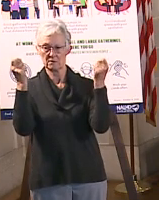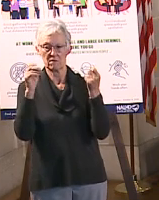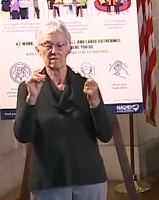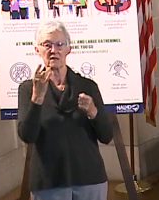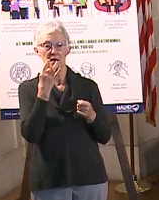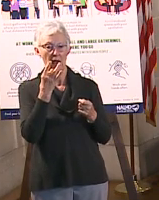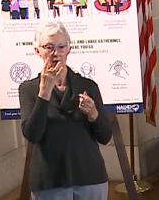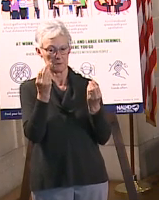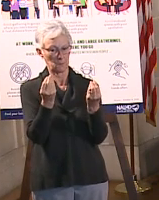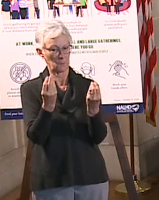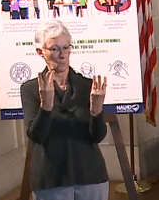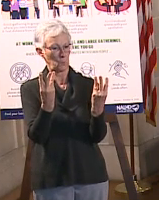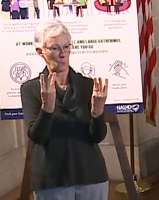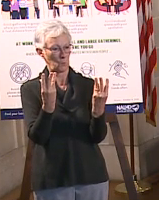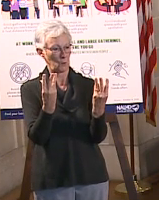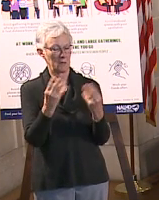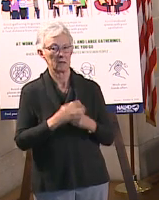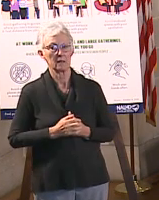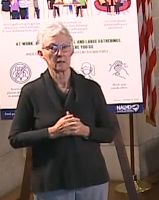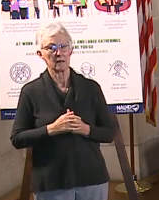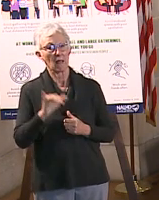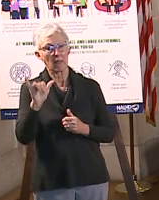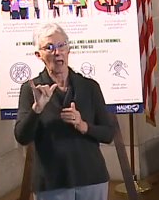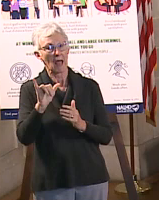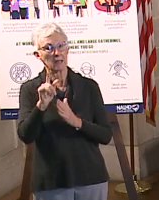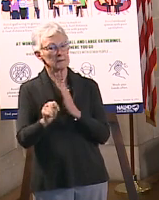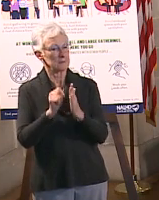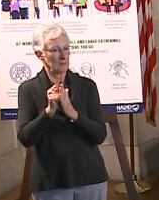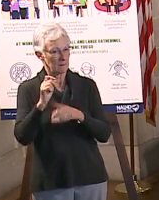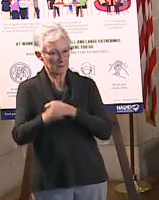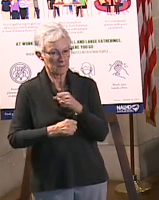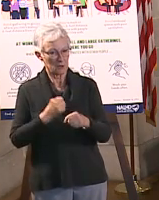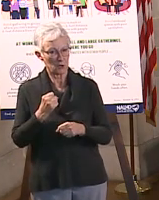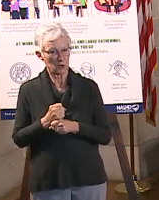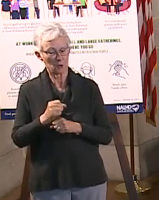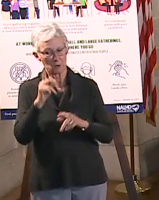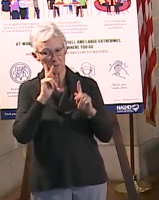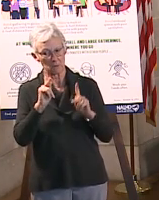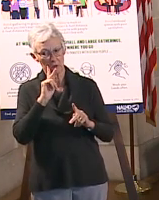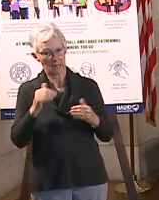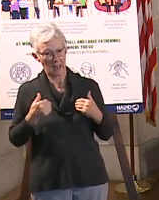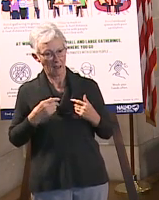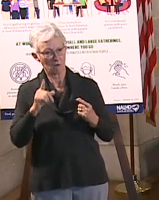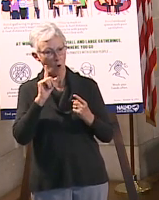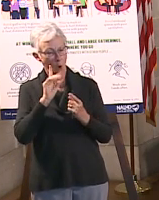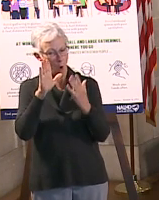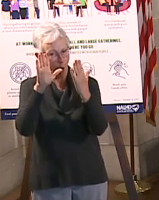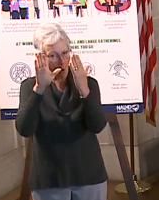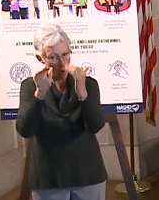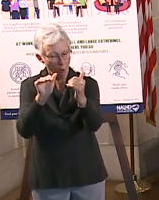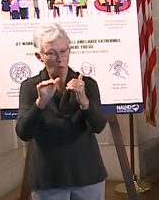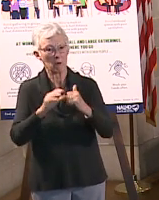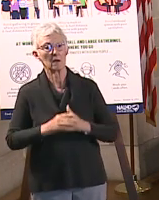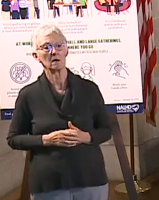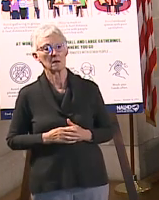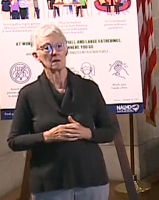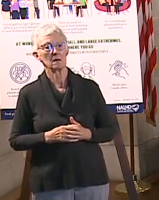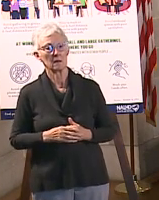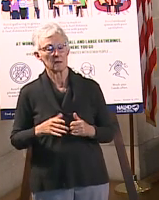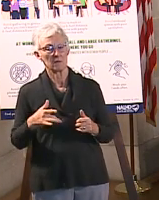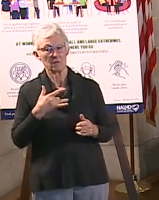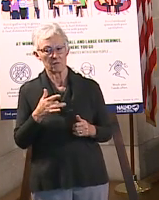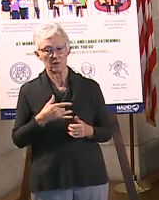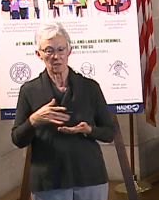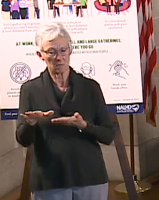hope. It's a season of increased holiness, as actually we had a little celebration yesterday with the rabbi,